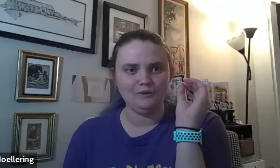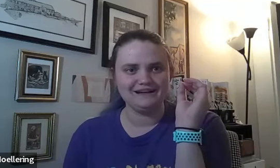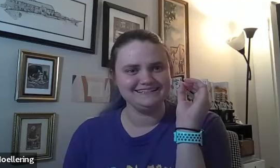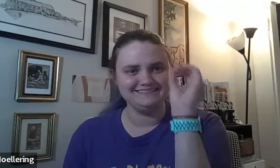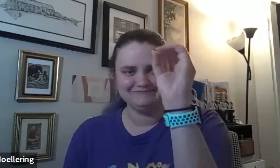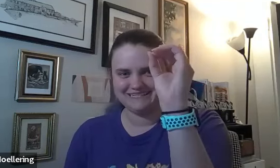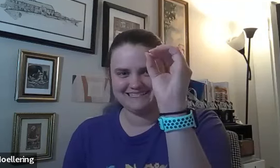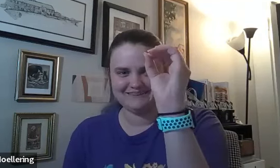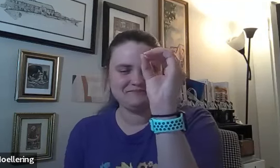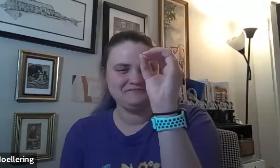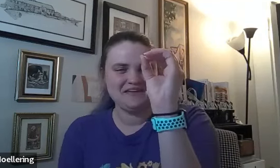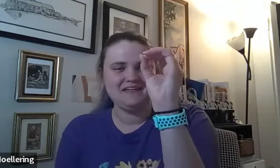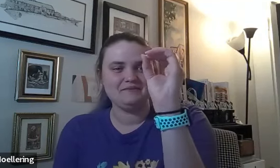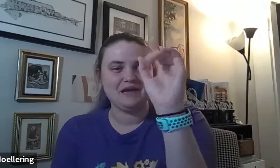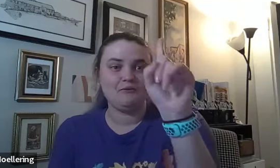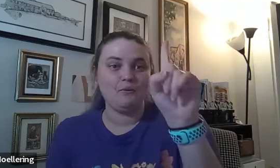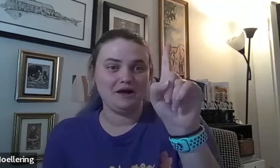I did, but it's 0. Then we have 1,